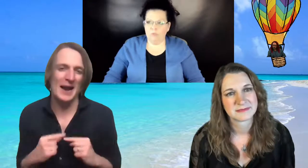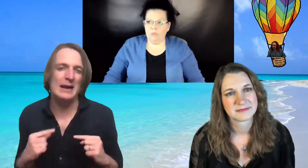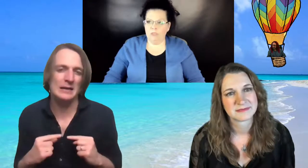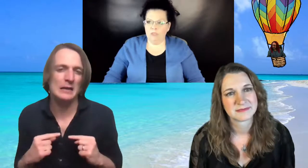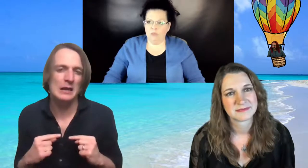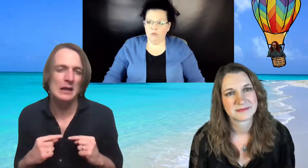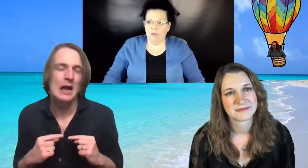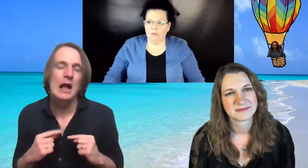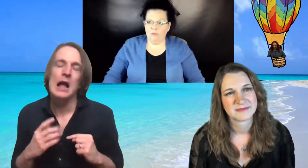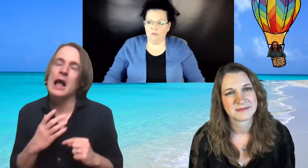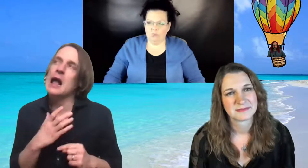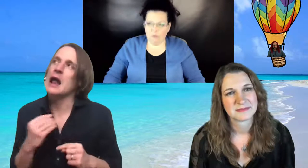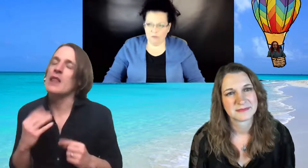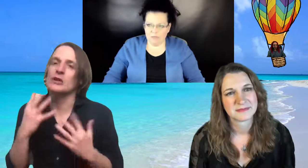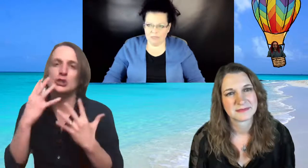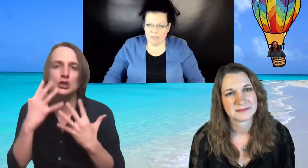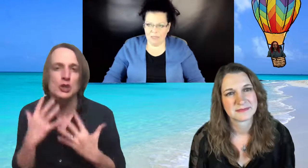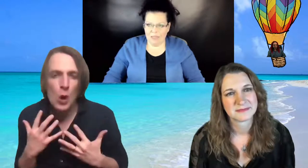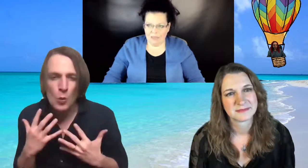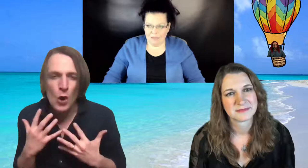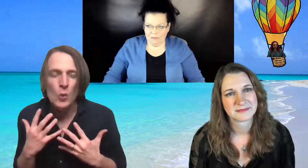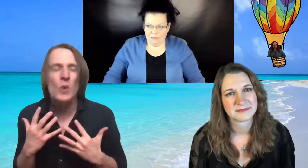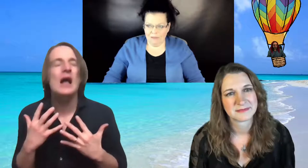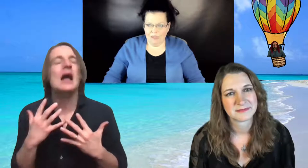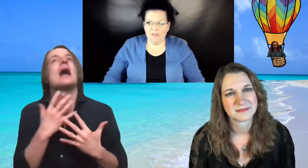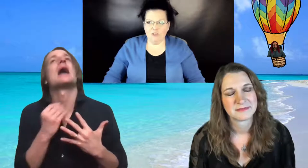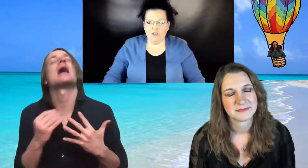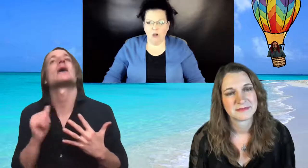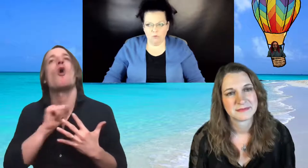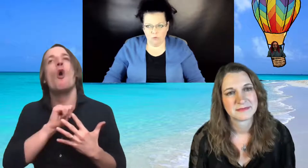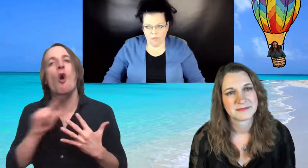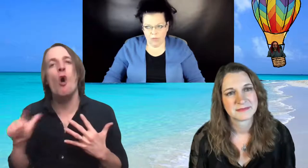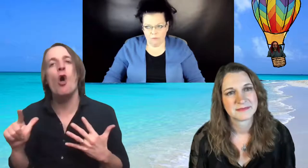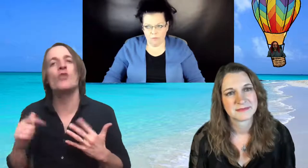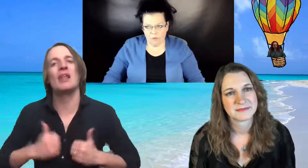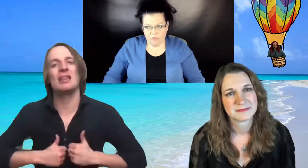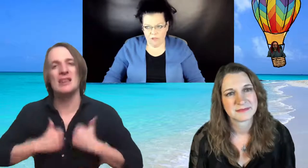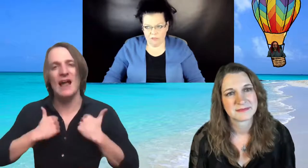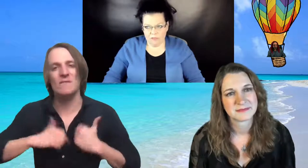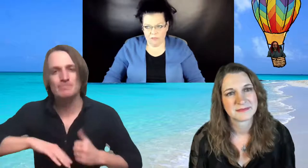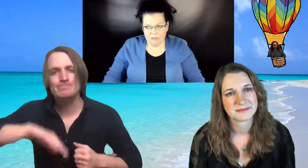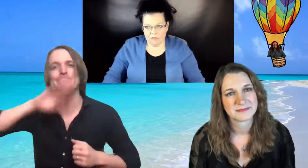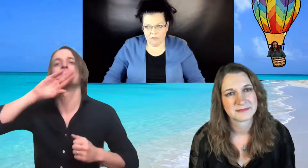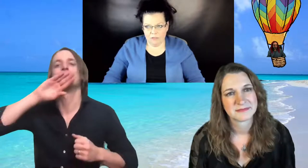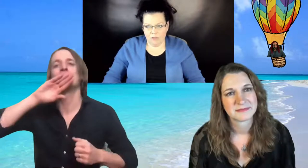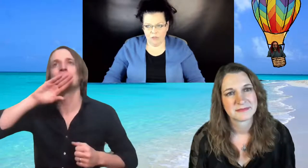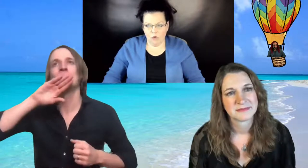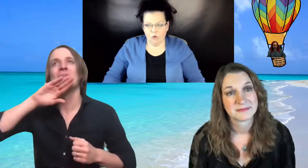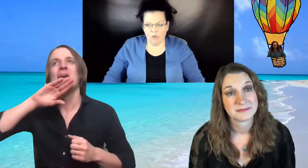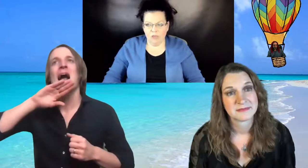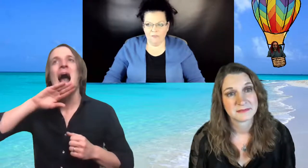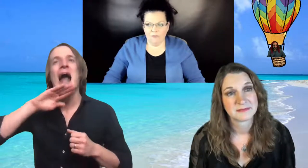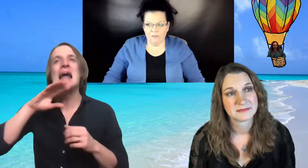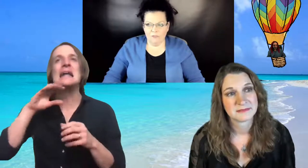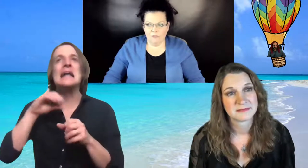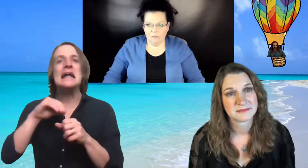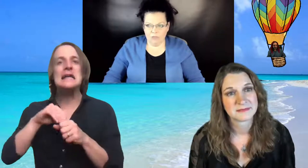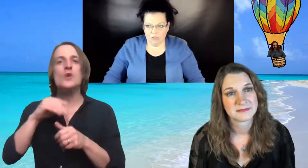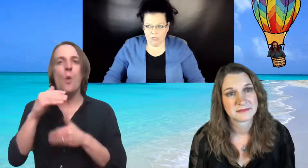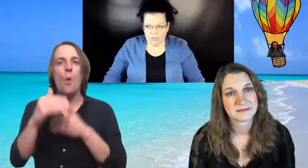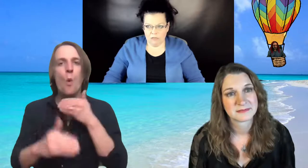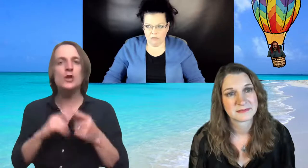So we really do have to, you experience the pain and the sorrow that comes with that and your whole life of